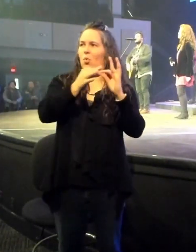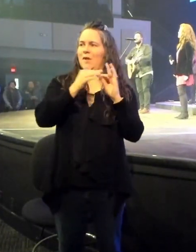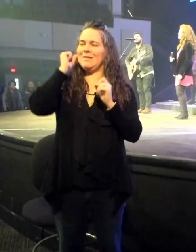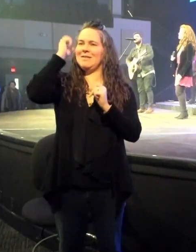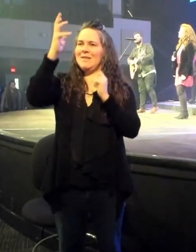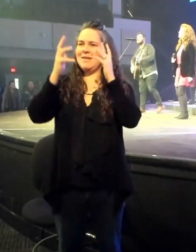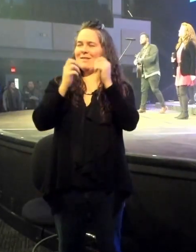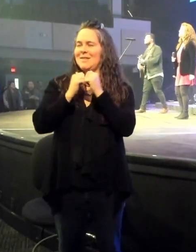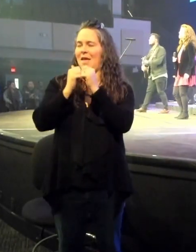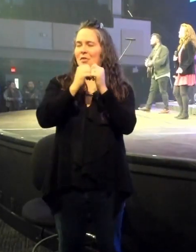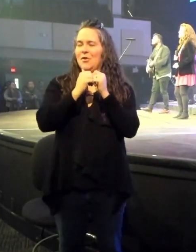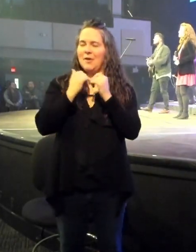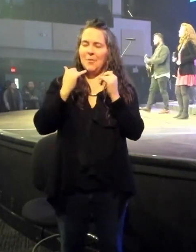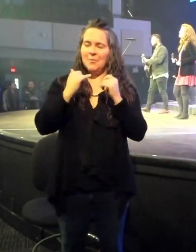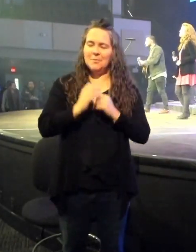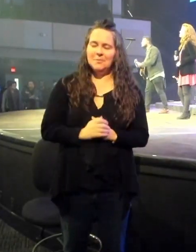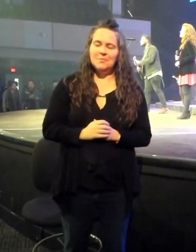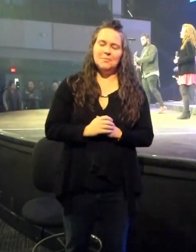out these worship songs.